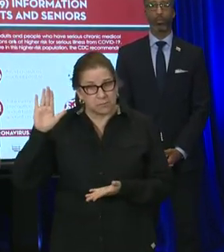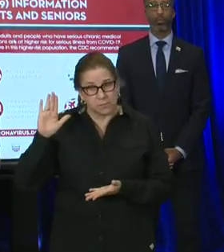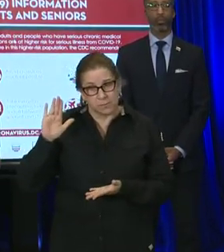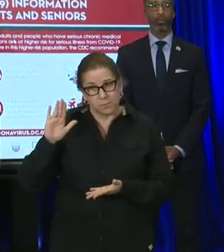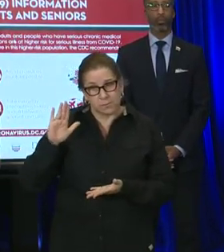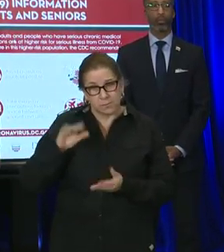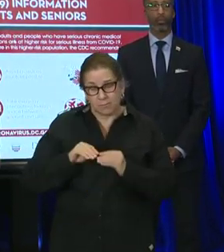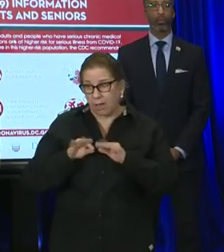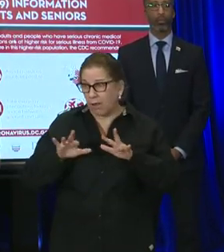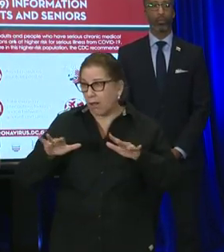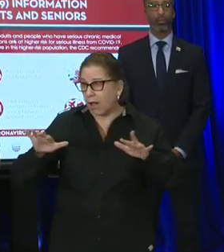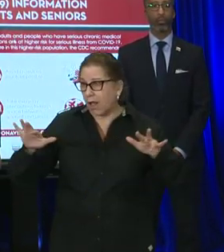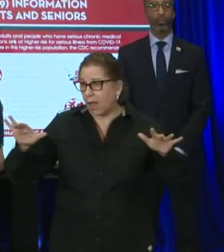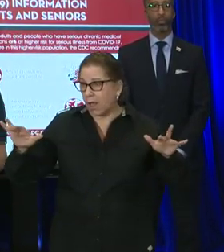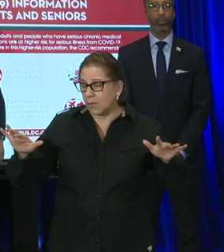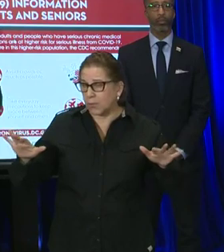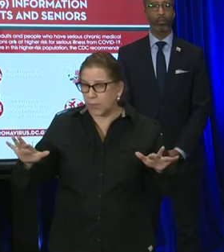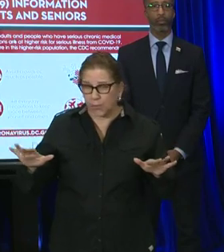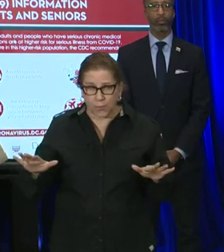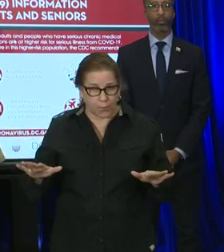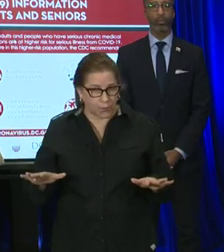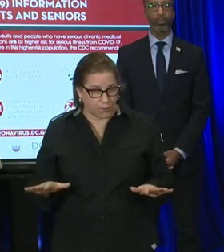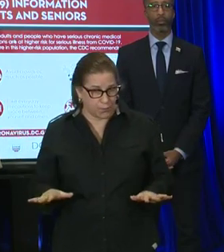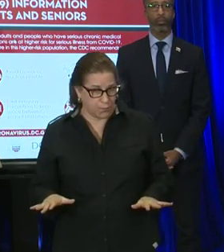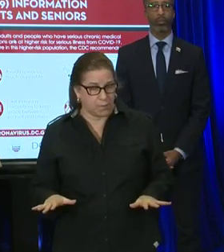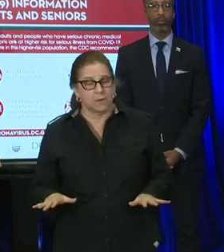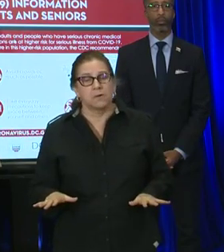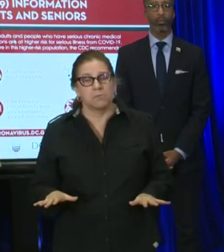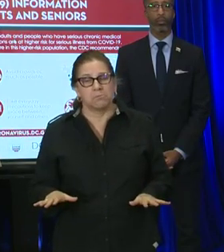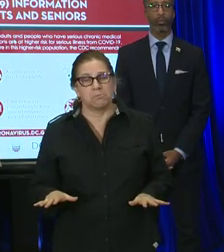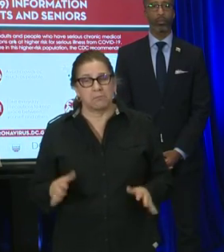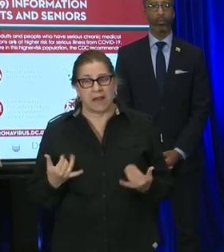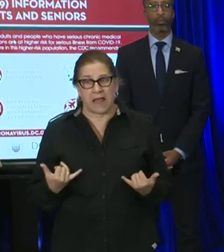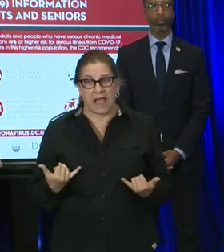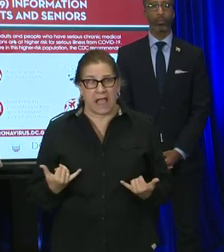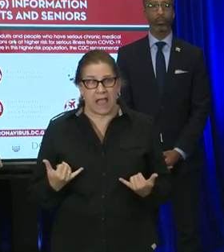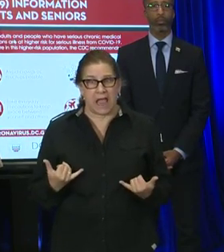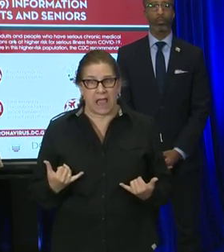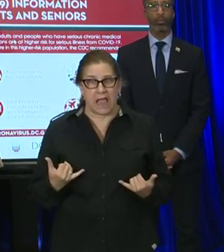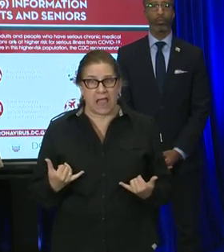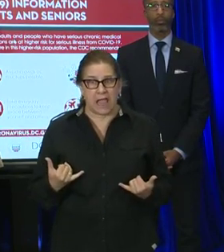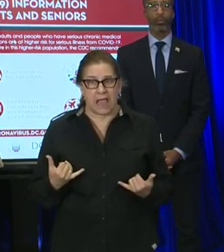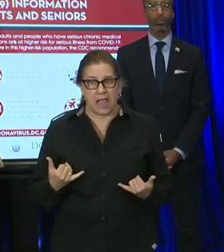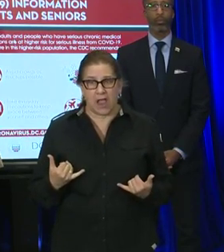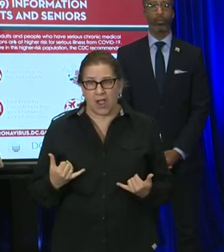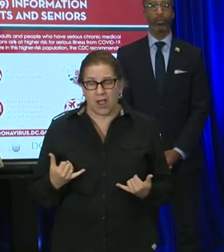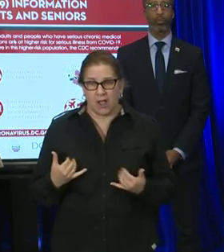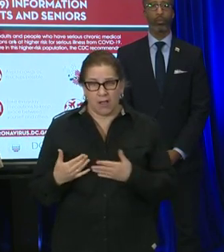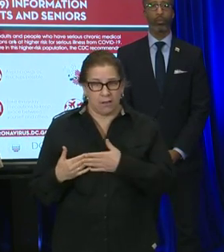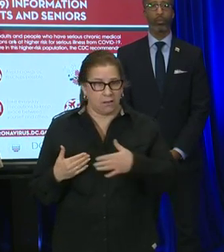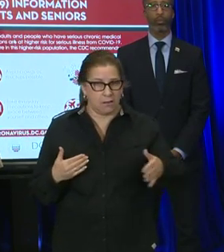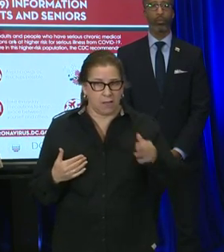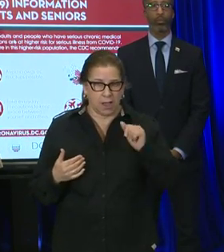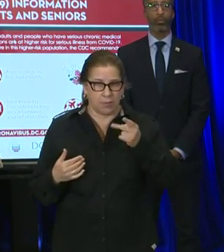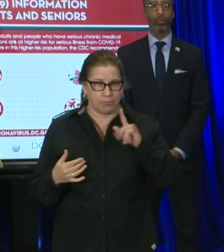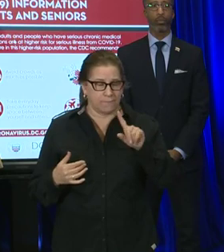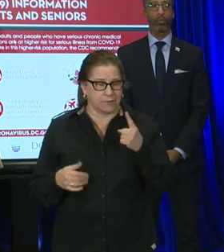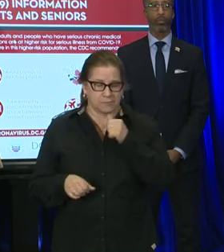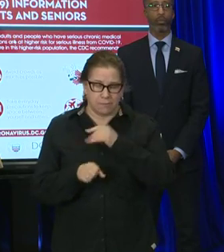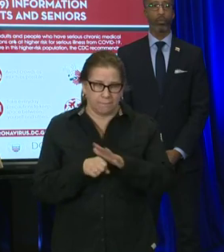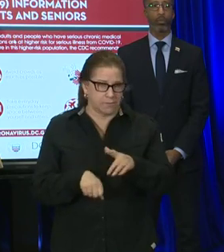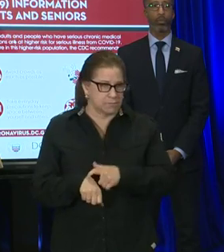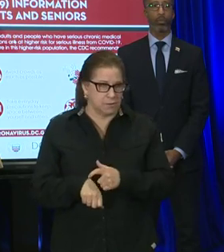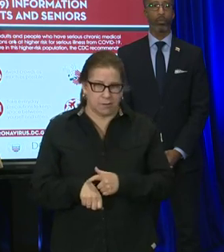we know today that April 1st, we would not have had enough time to see if those strategies were working. So we made the